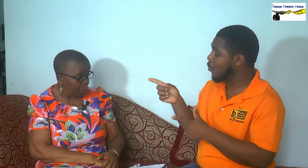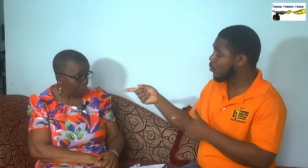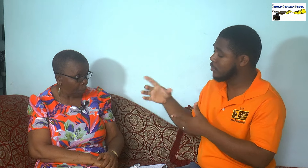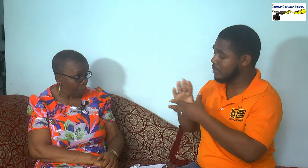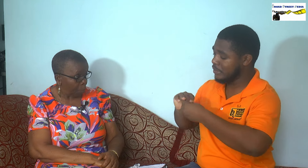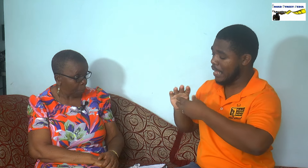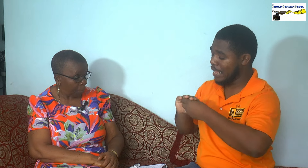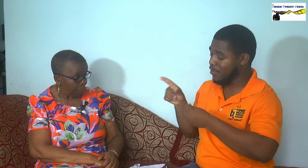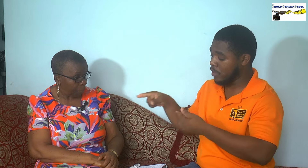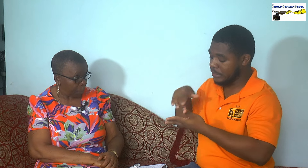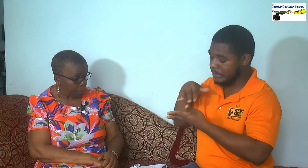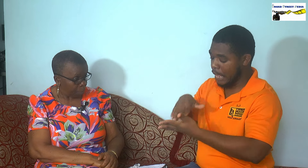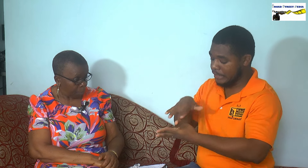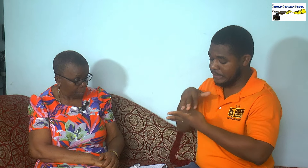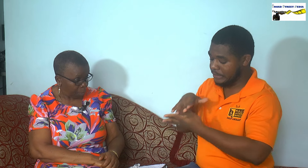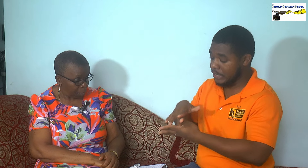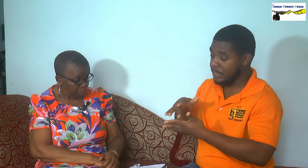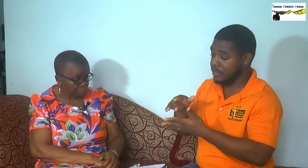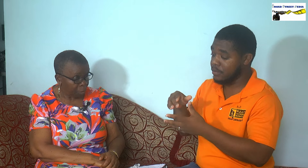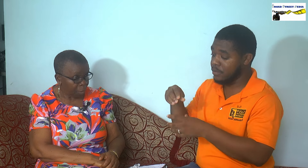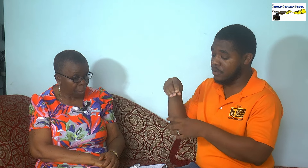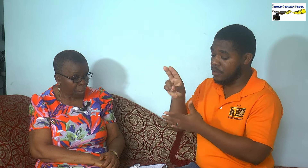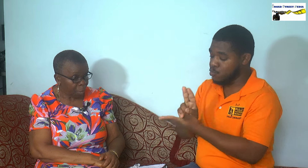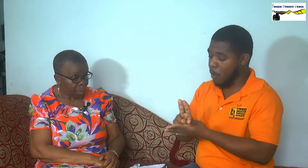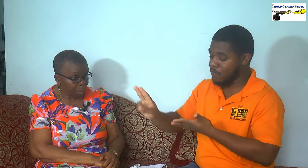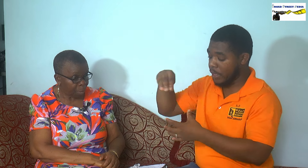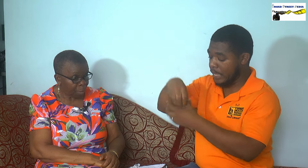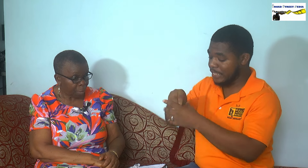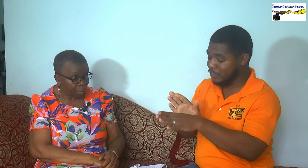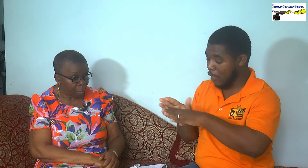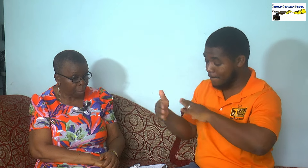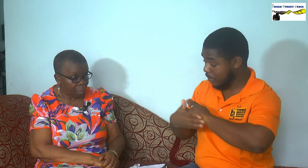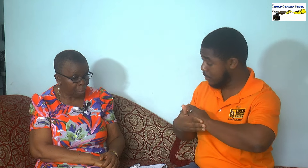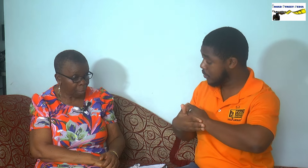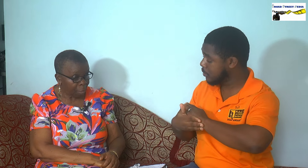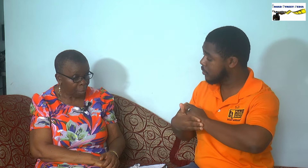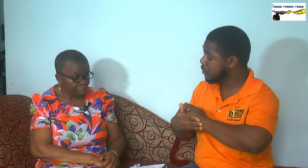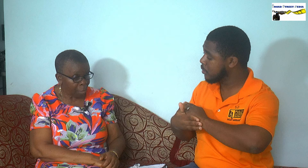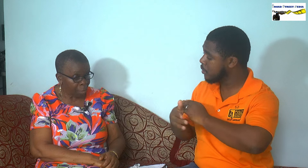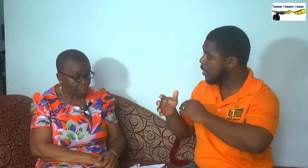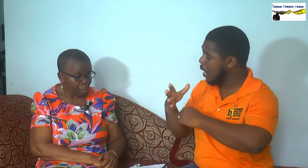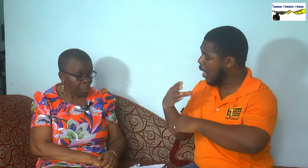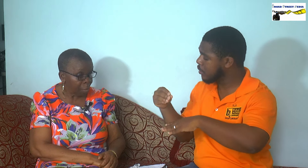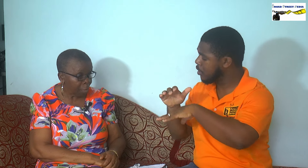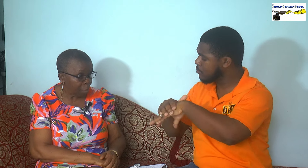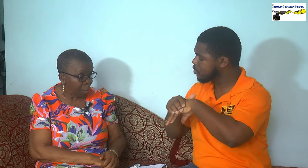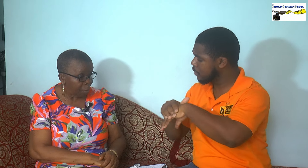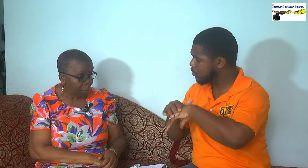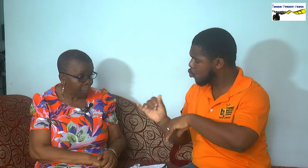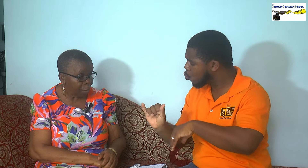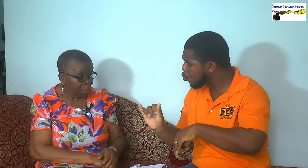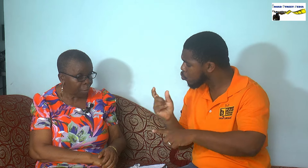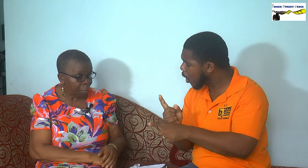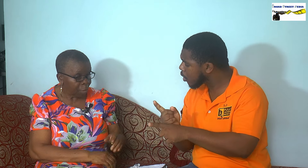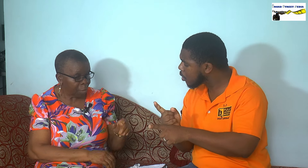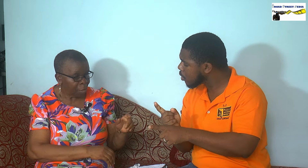Mm-hmm. And then you said you studied at the university in Jamaica and England as well, is